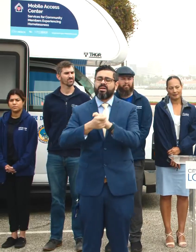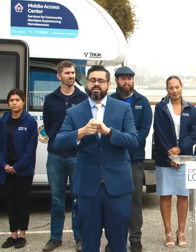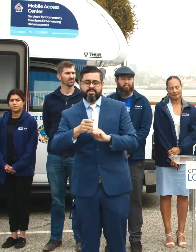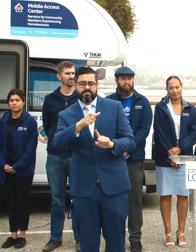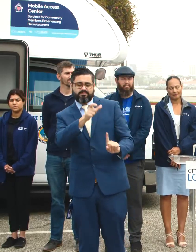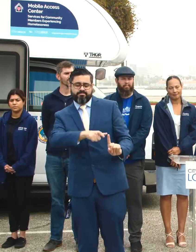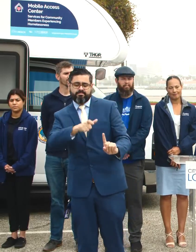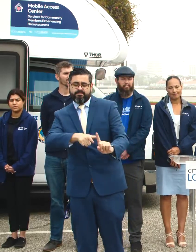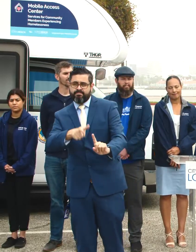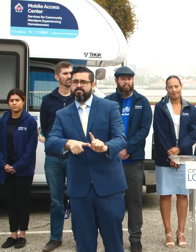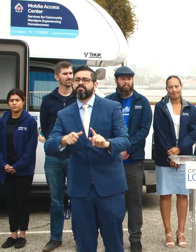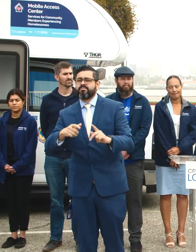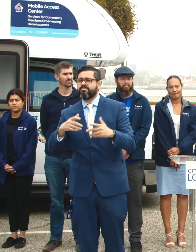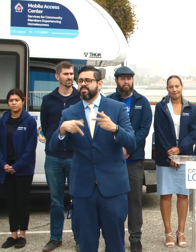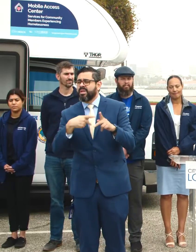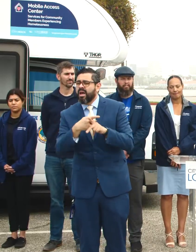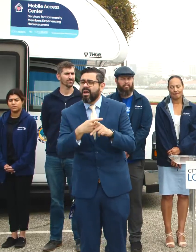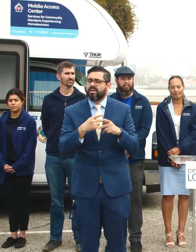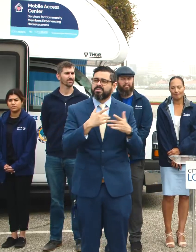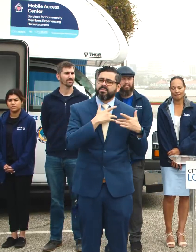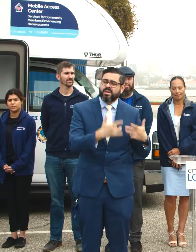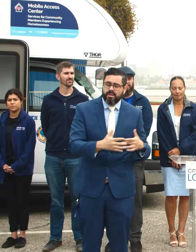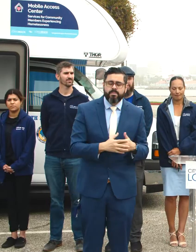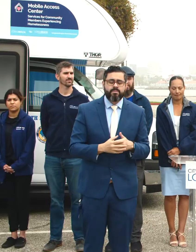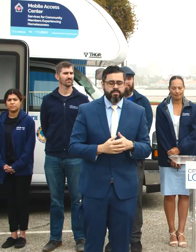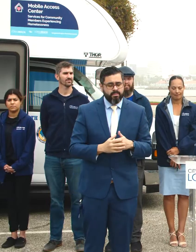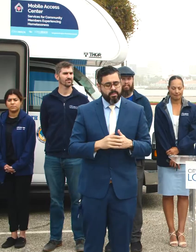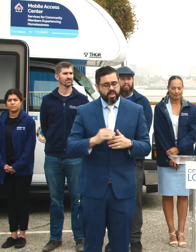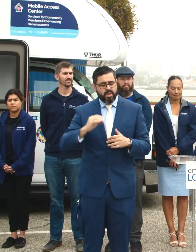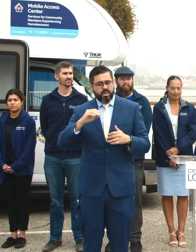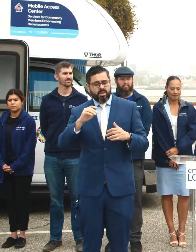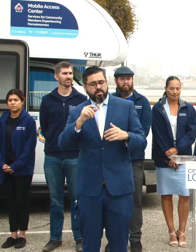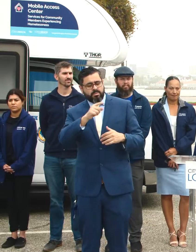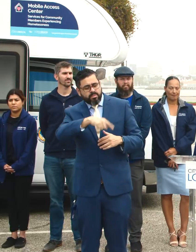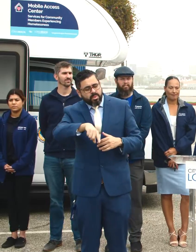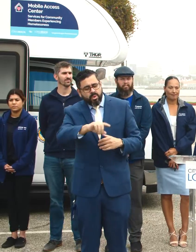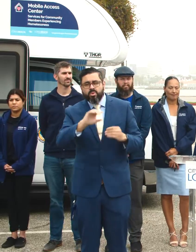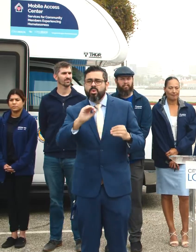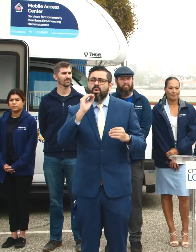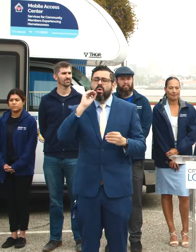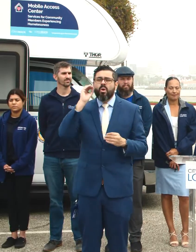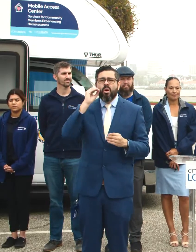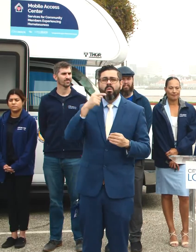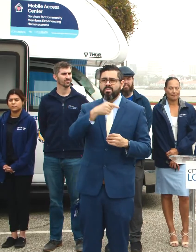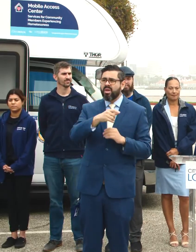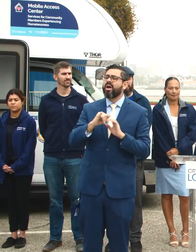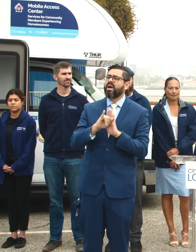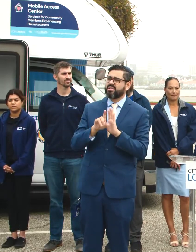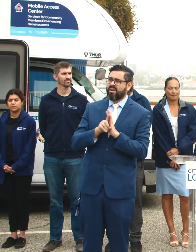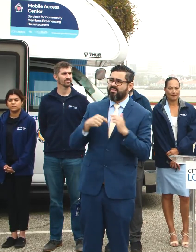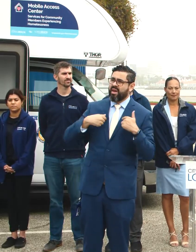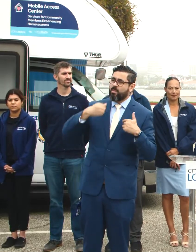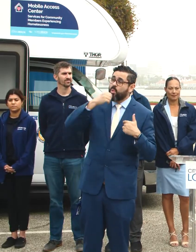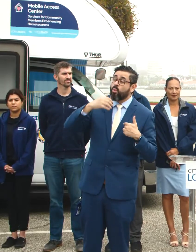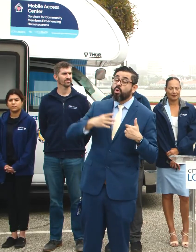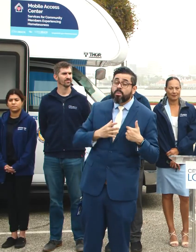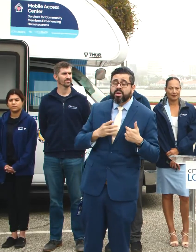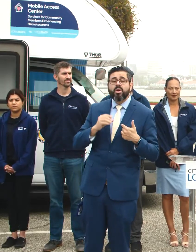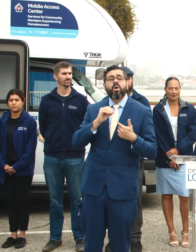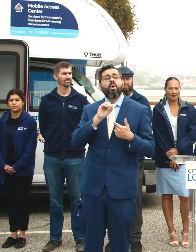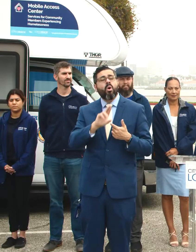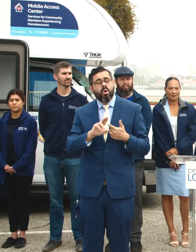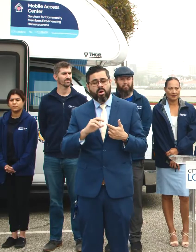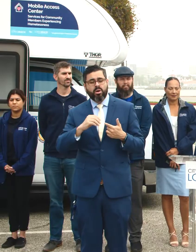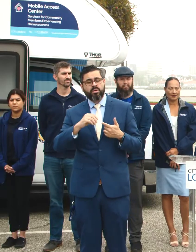overall homelessness. Compared to the overall homeless population, the newly homeless are more likely to identify as women or as gender